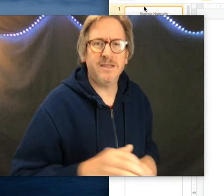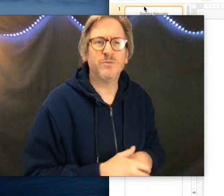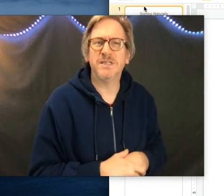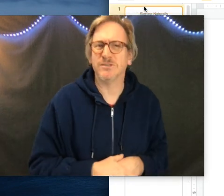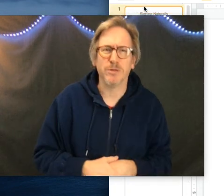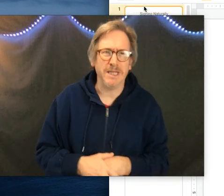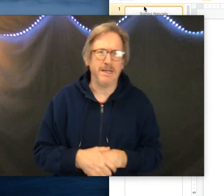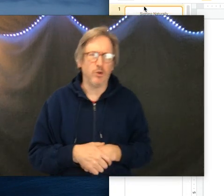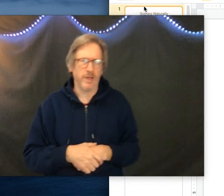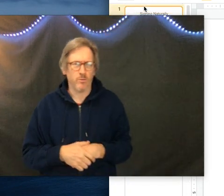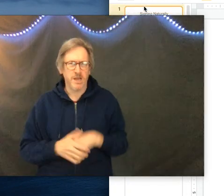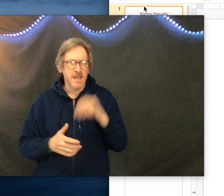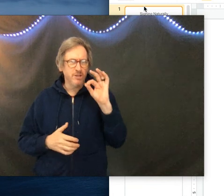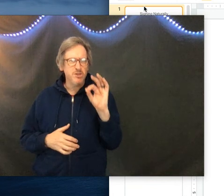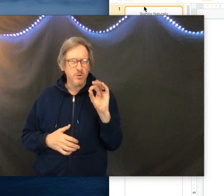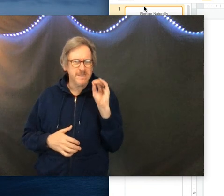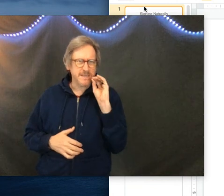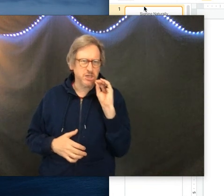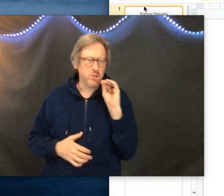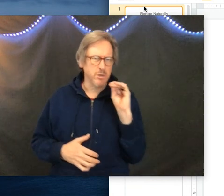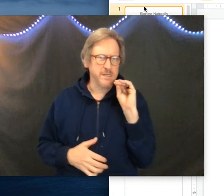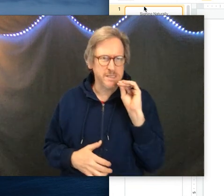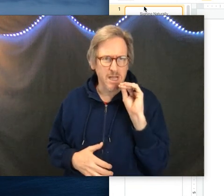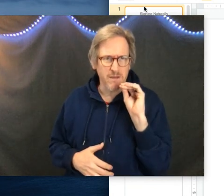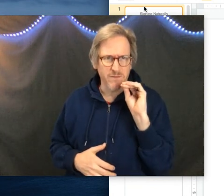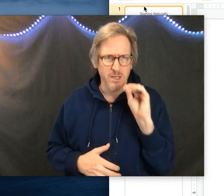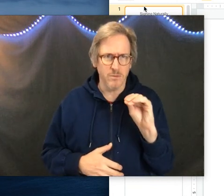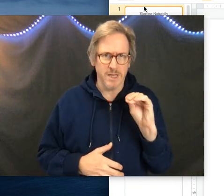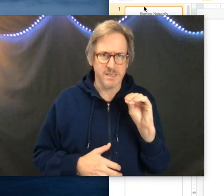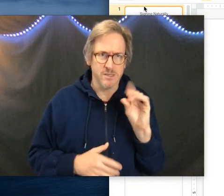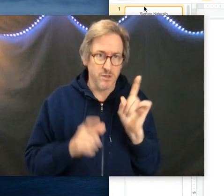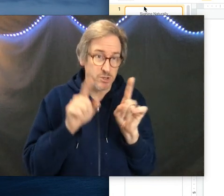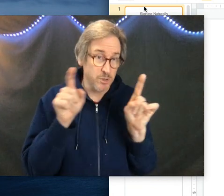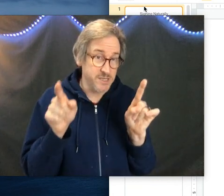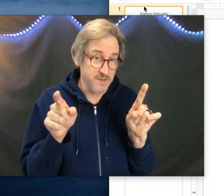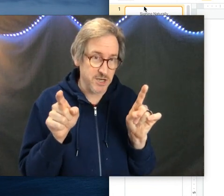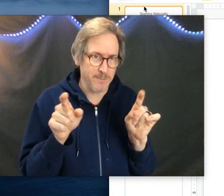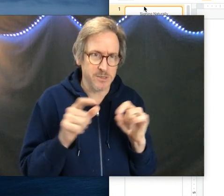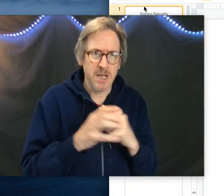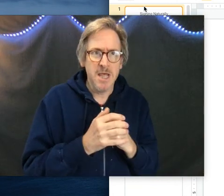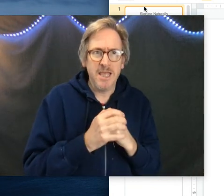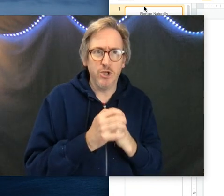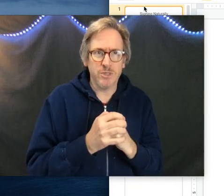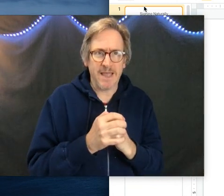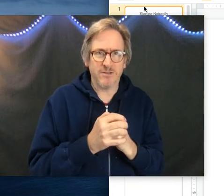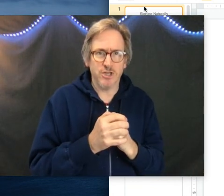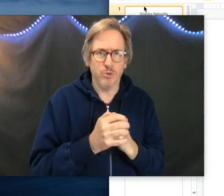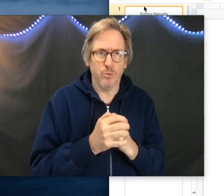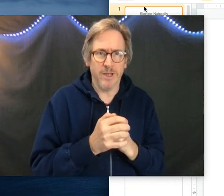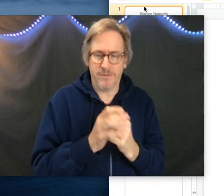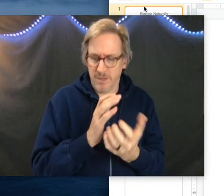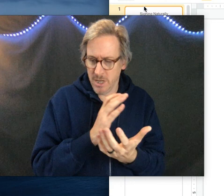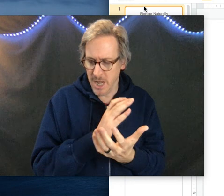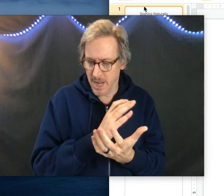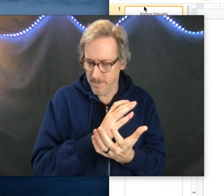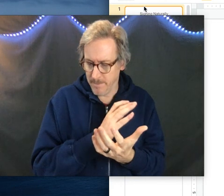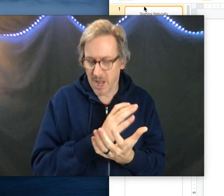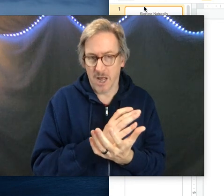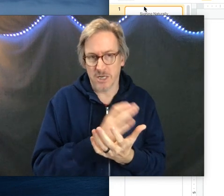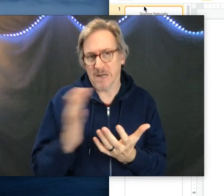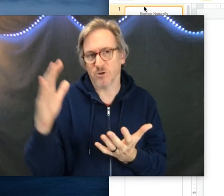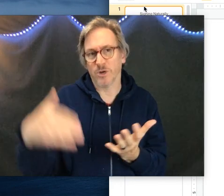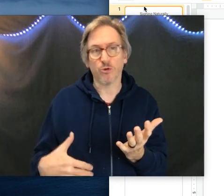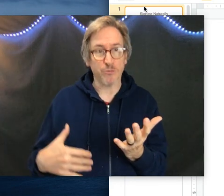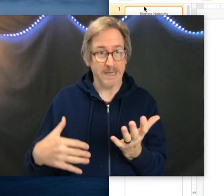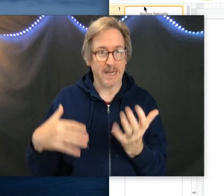And this one is a really quick one. You'll notice that the shortest of the units, or the shortest of the chapters, usually have to do with